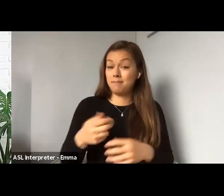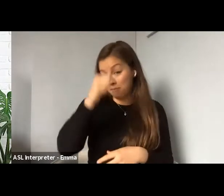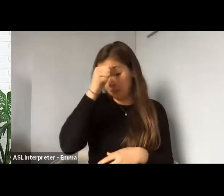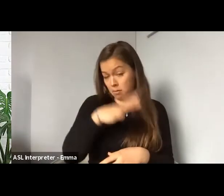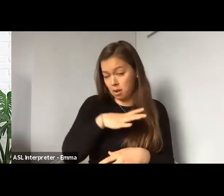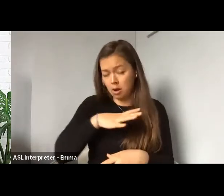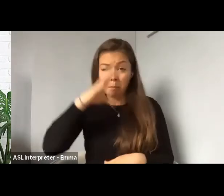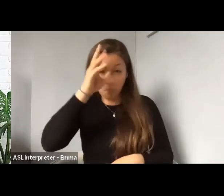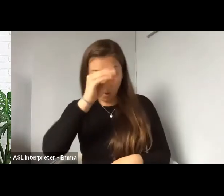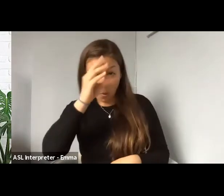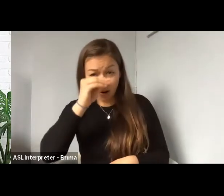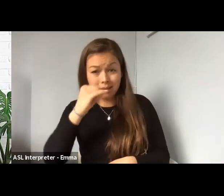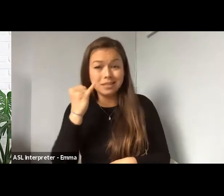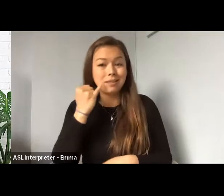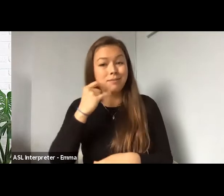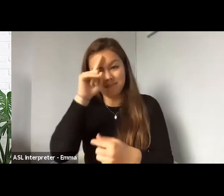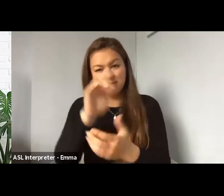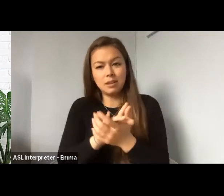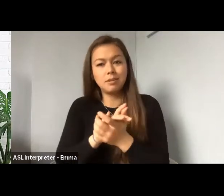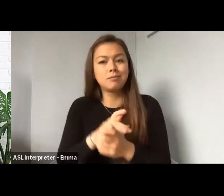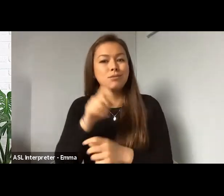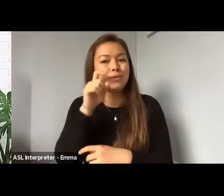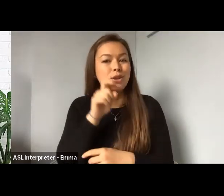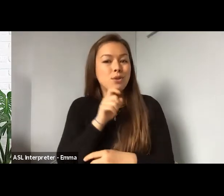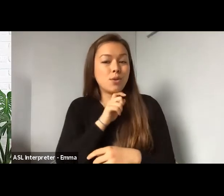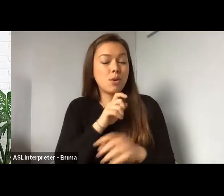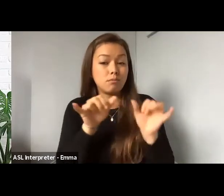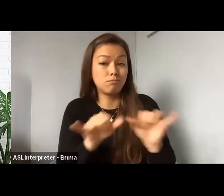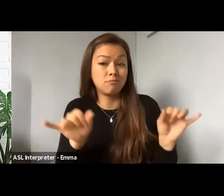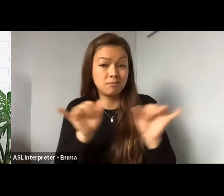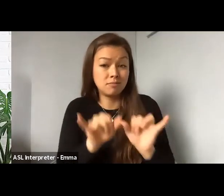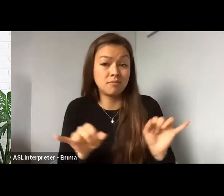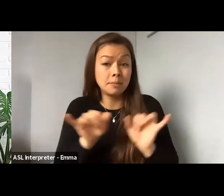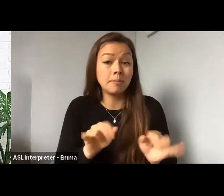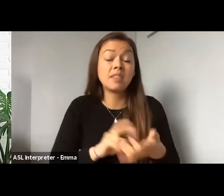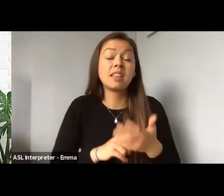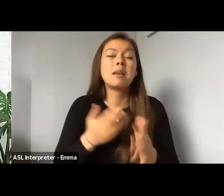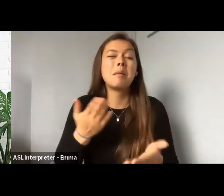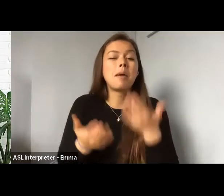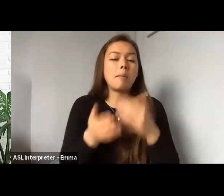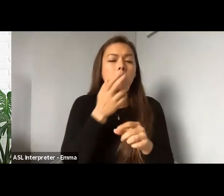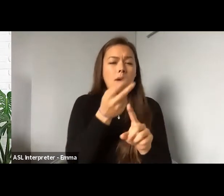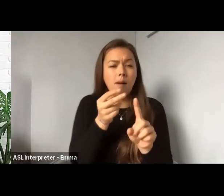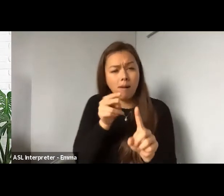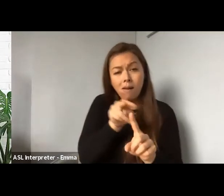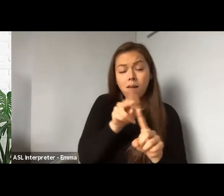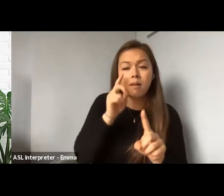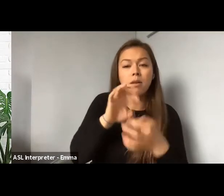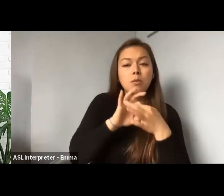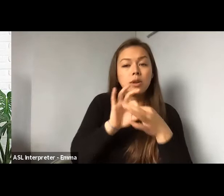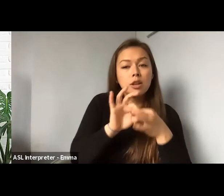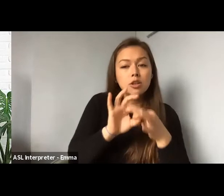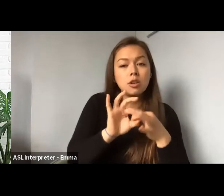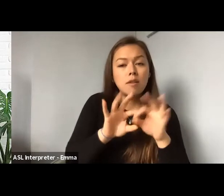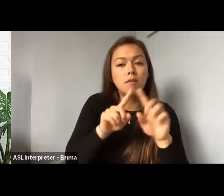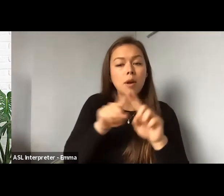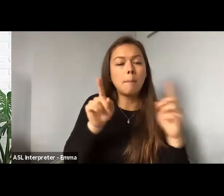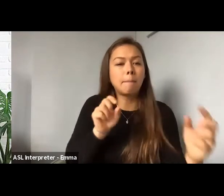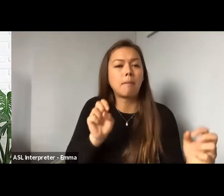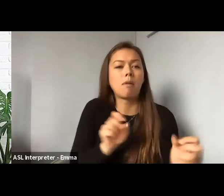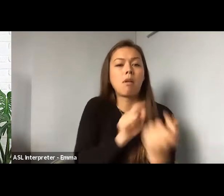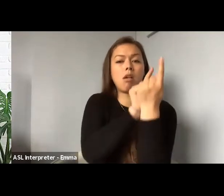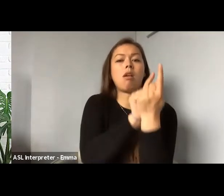attitudes may tend to view romantic relationships through a combative lens in which women are seen as attempting to turn